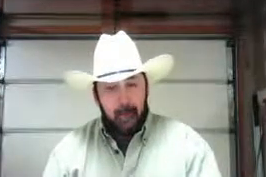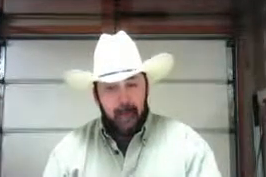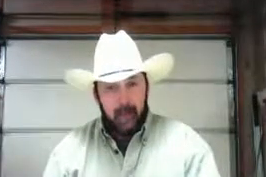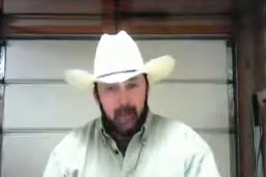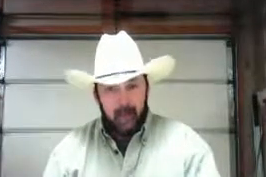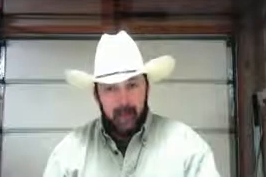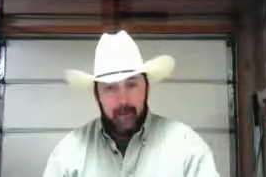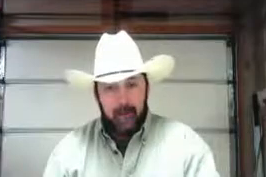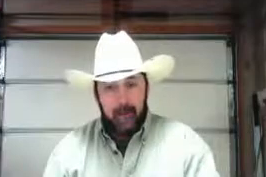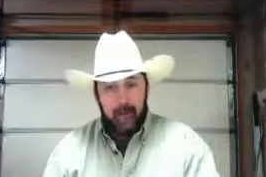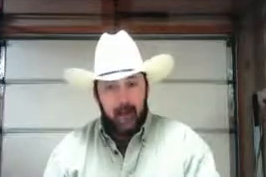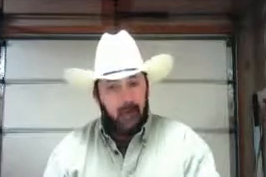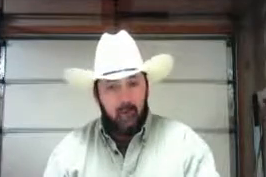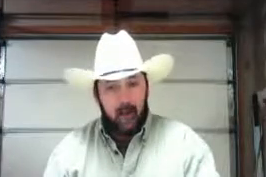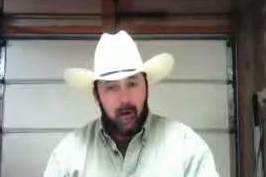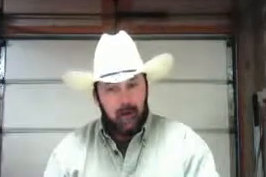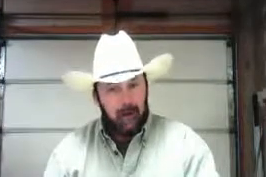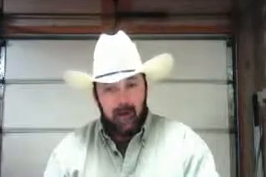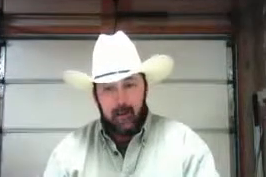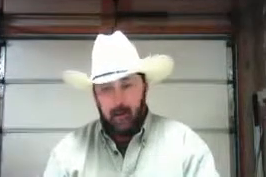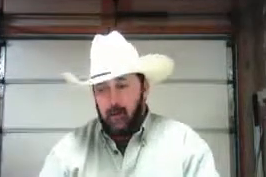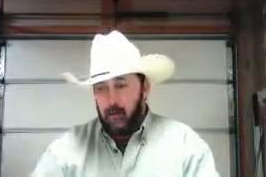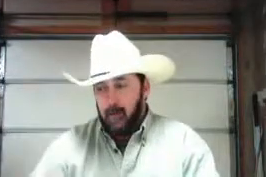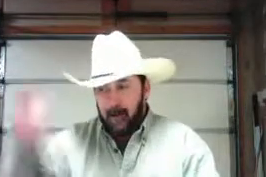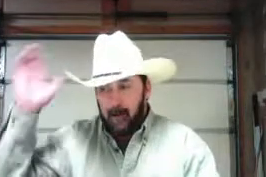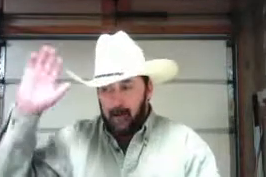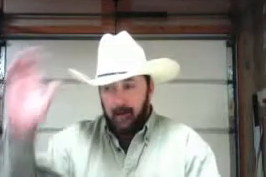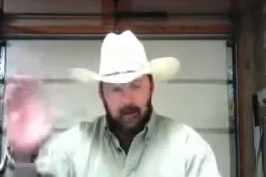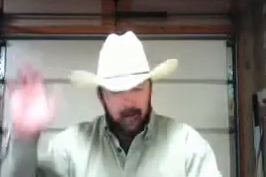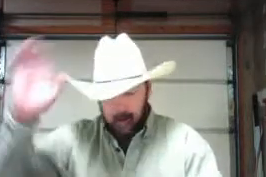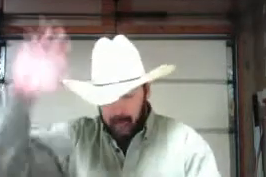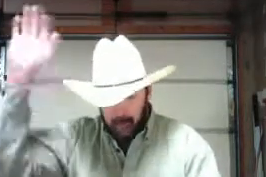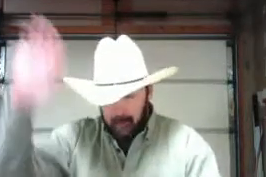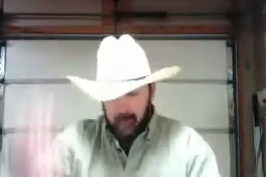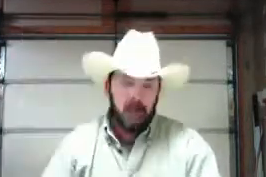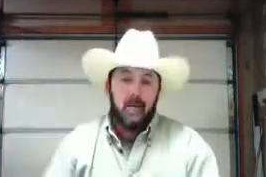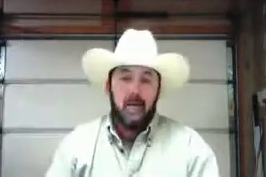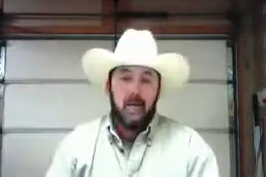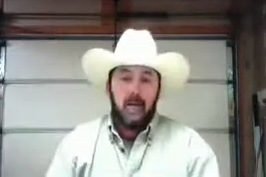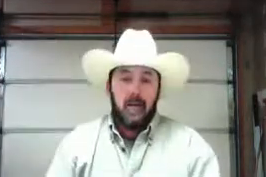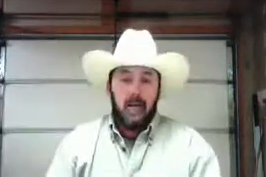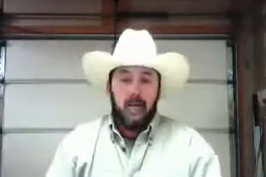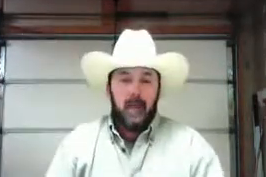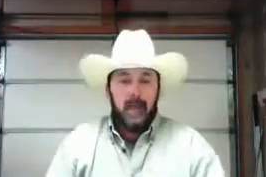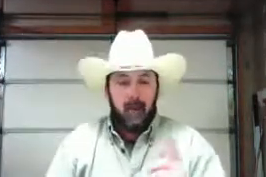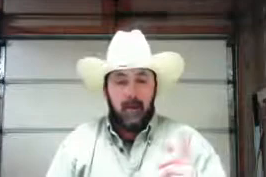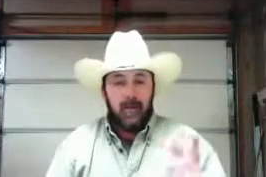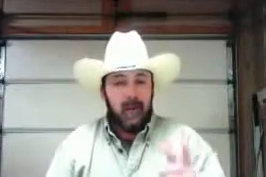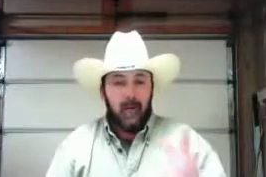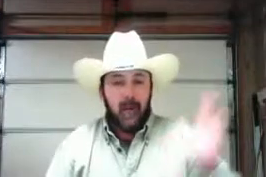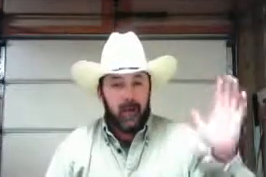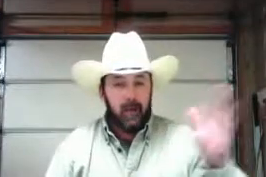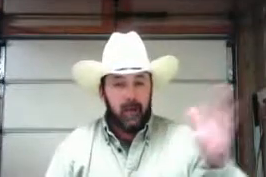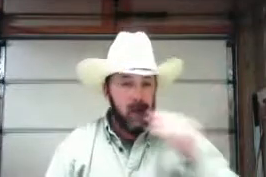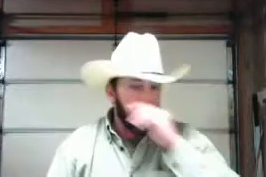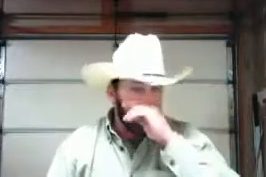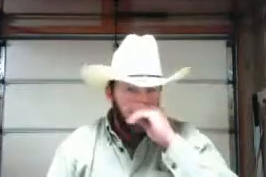Please hear what I'm saying tonight. Don't run over this and say, well, man, hallelujah, you know, great video. Please hear what I'm saying. I don't care if you ever comment or not.